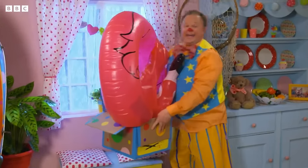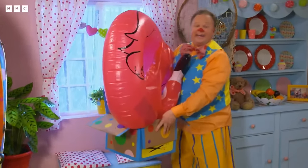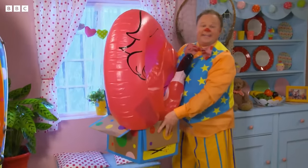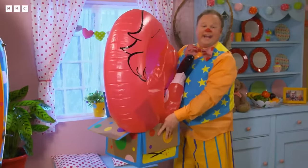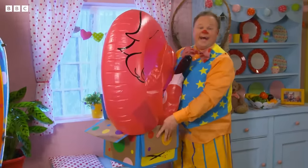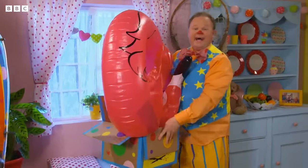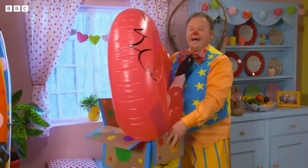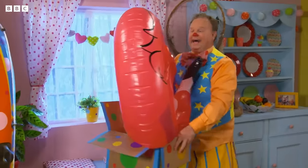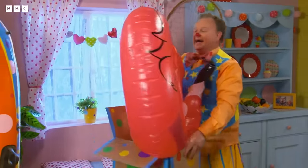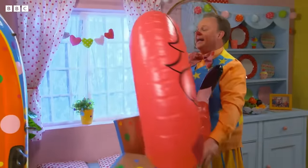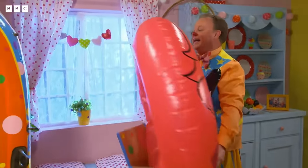Ta-da!